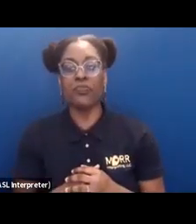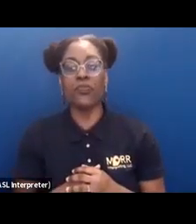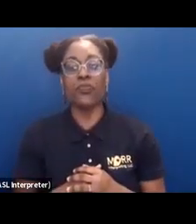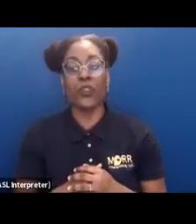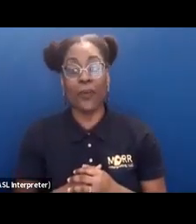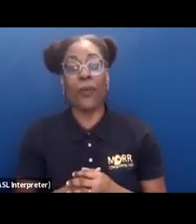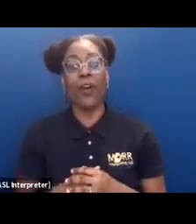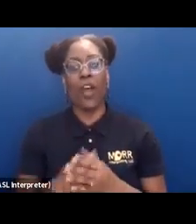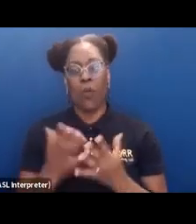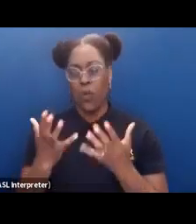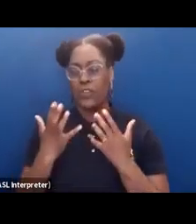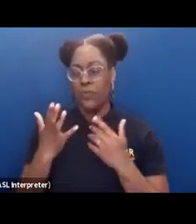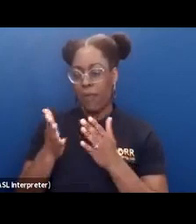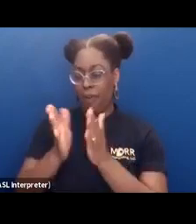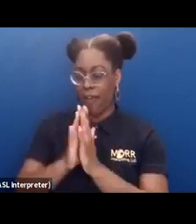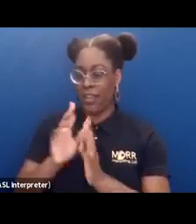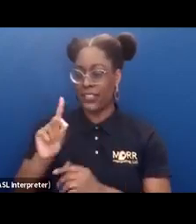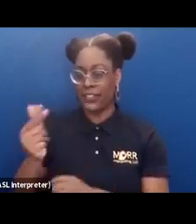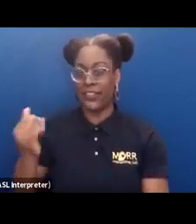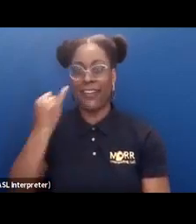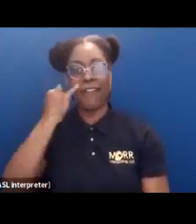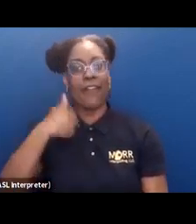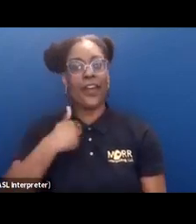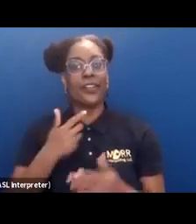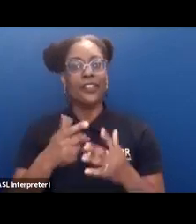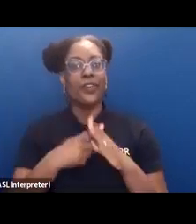me, just in case.